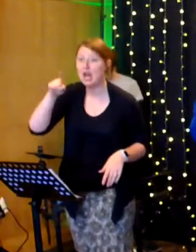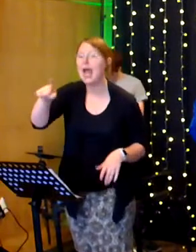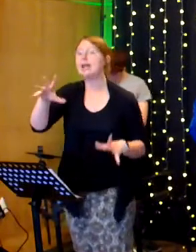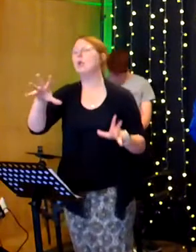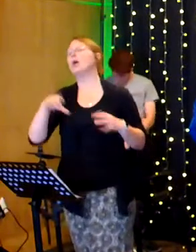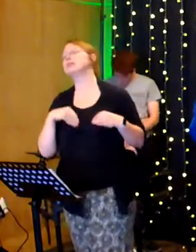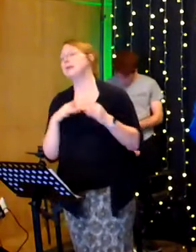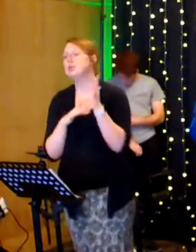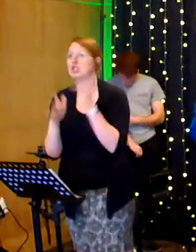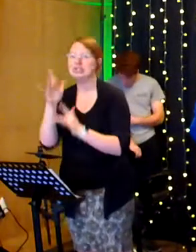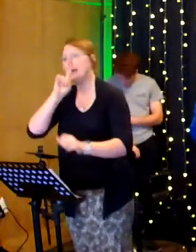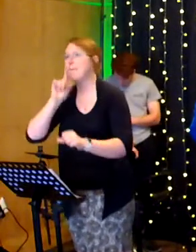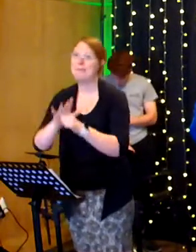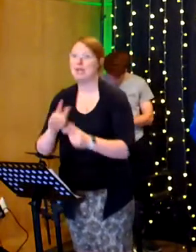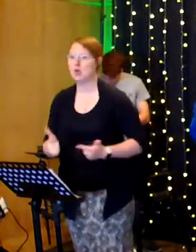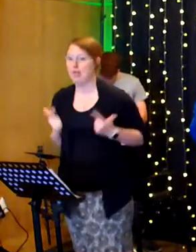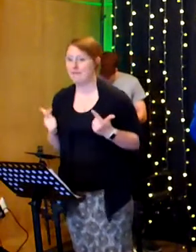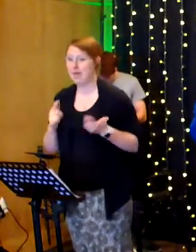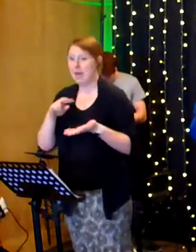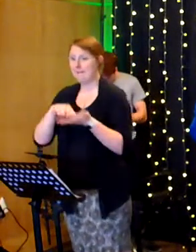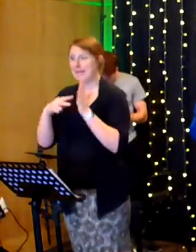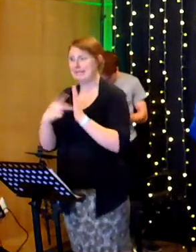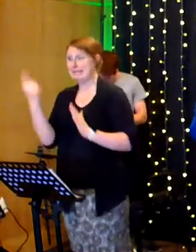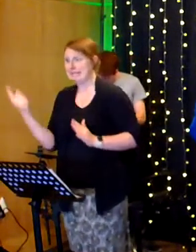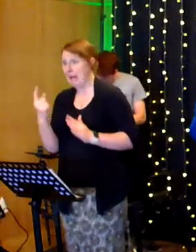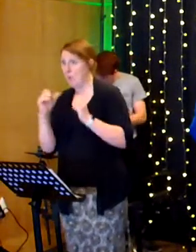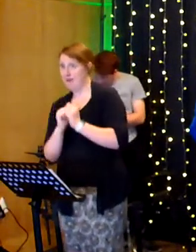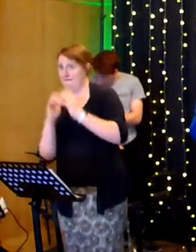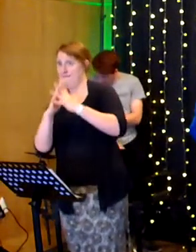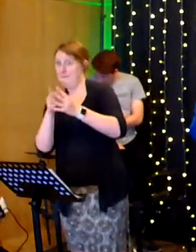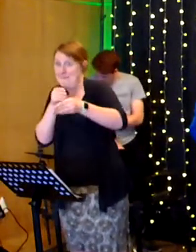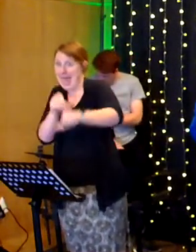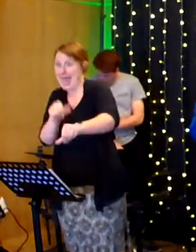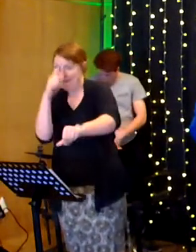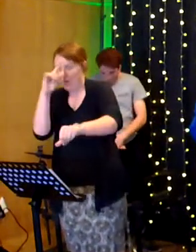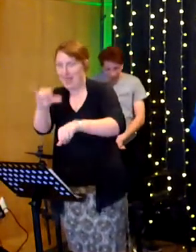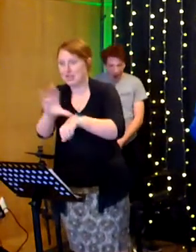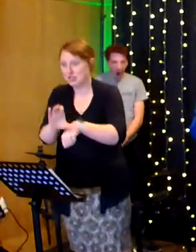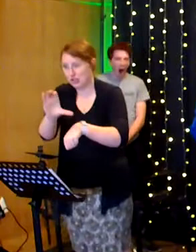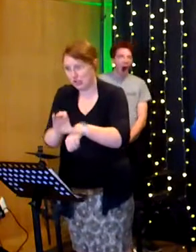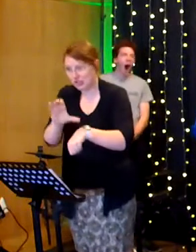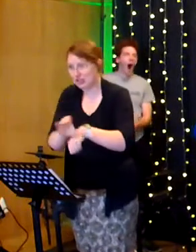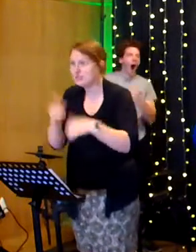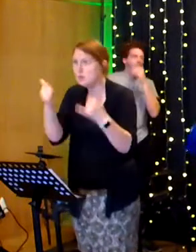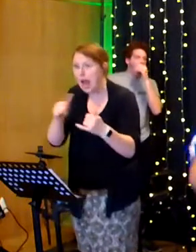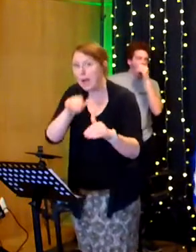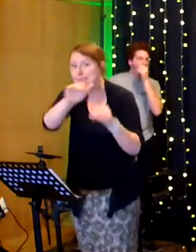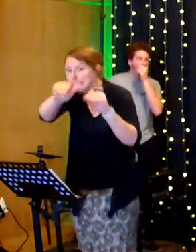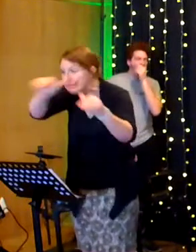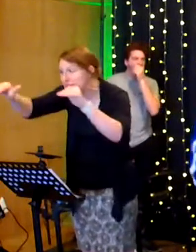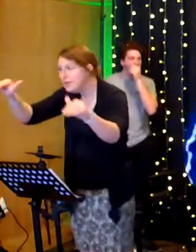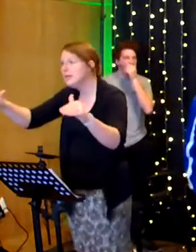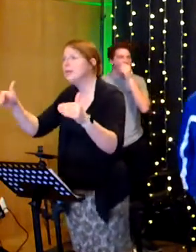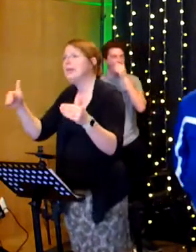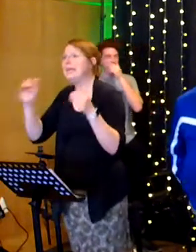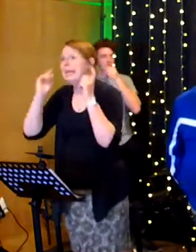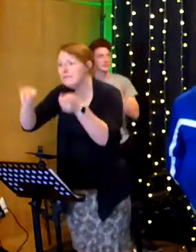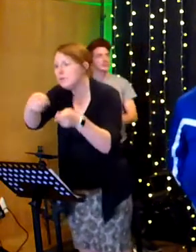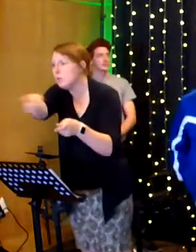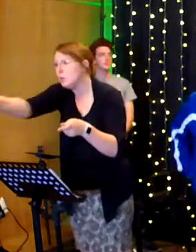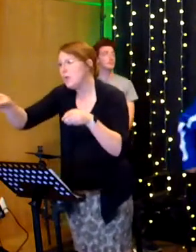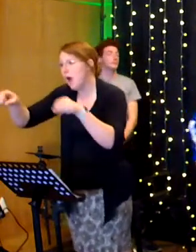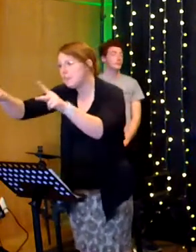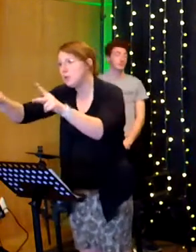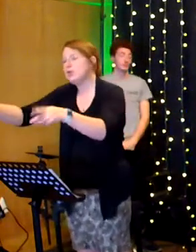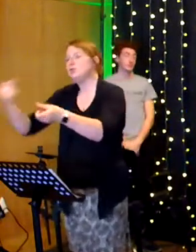Somebody supported that financially. And so that's what I'm up here to do today, to give us all the opportunity to support what we are